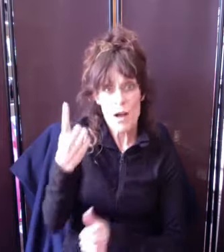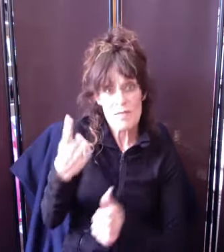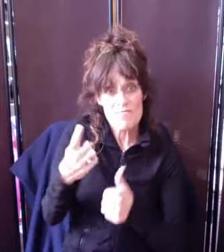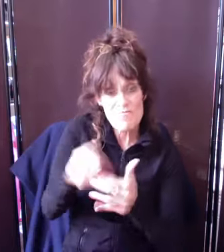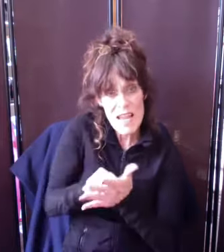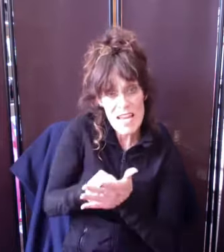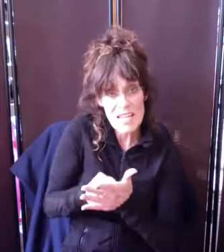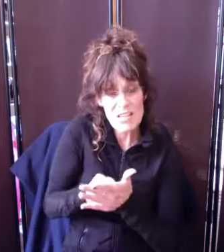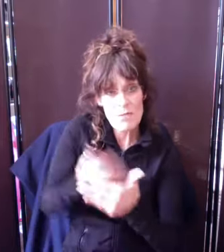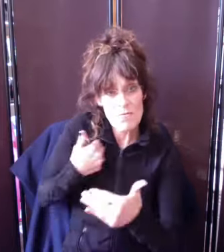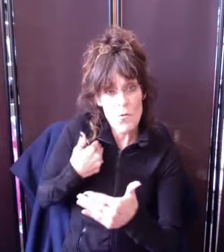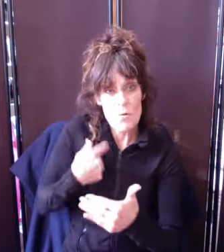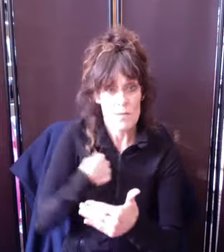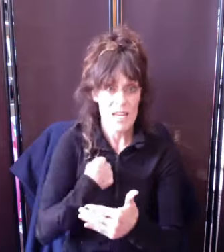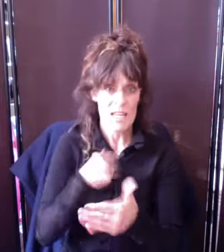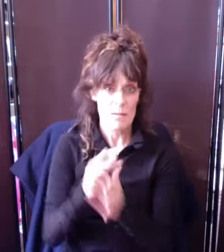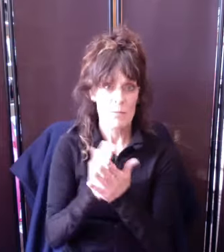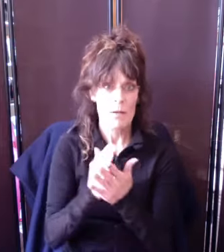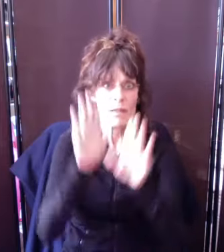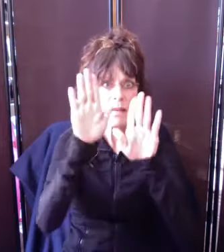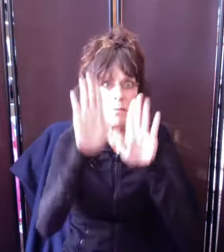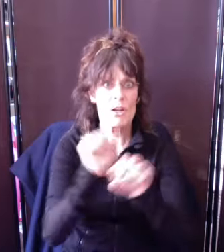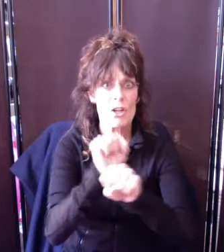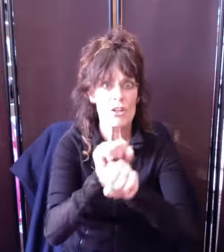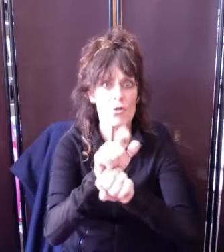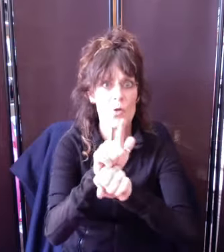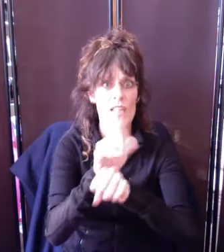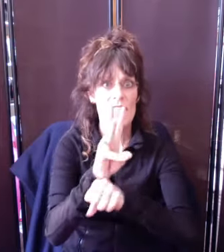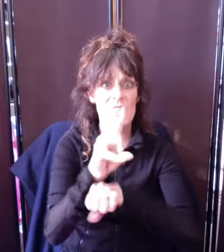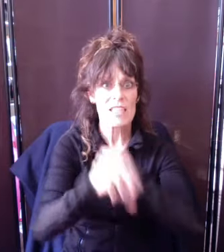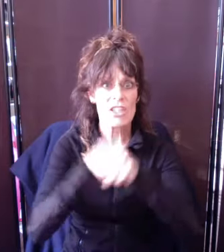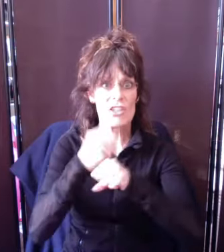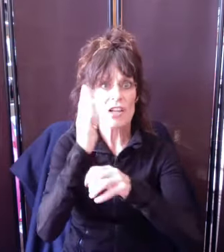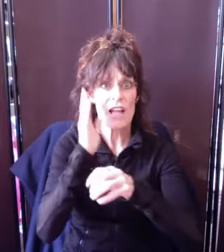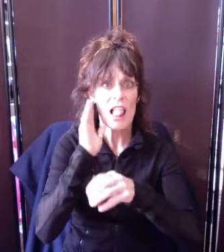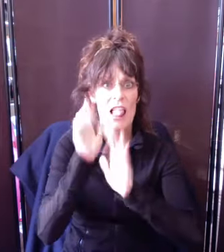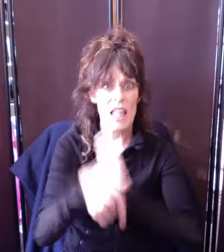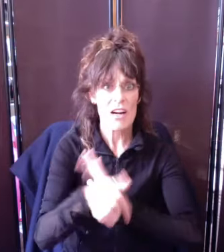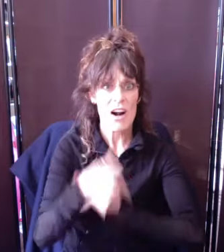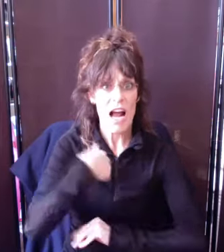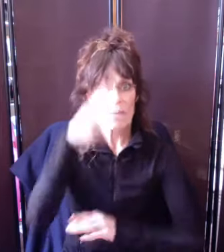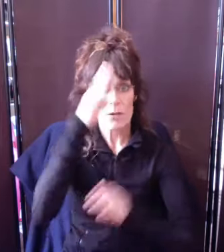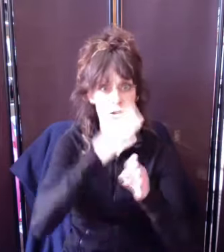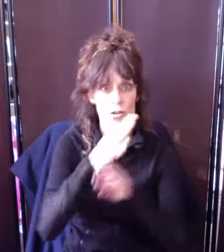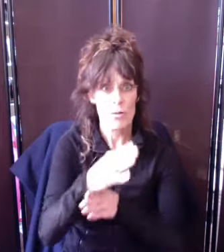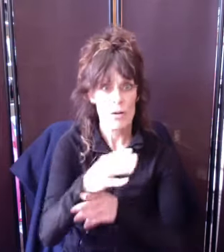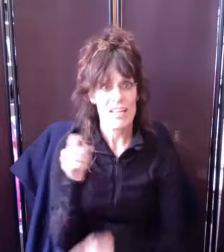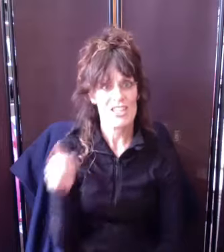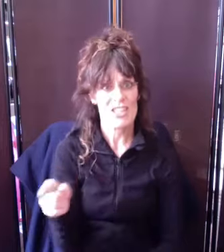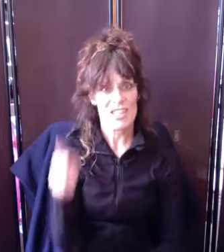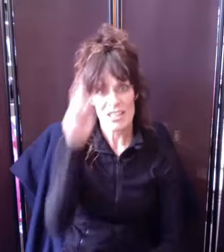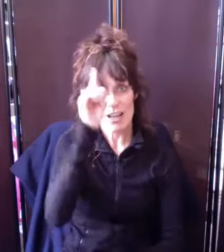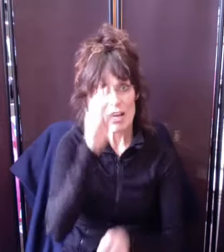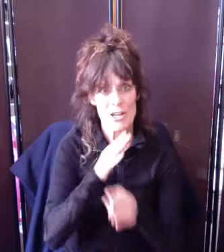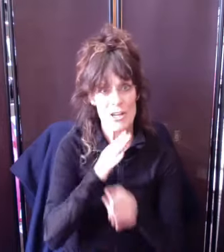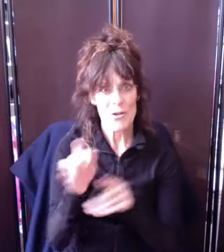the miracle. 26 years later, I'm still sober, and so is she. They knew her